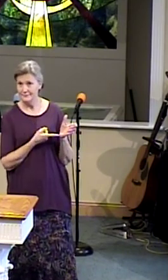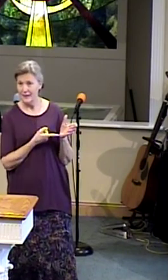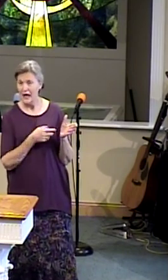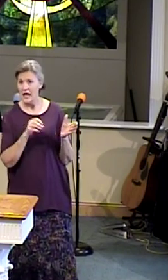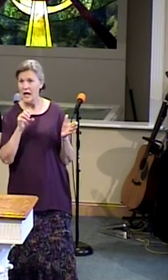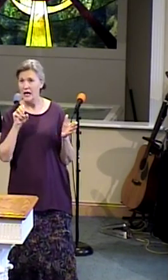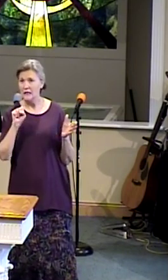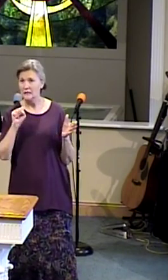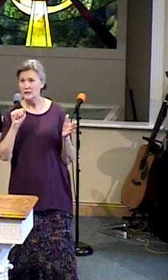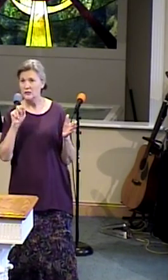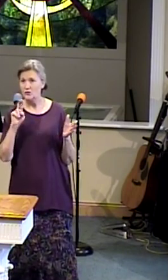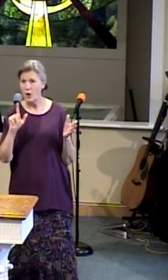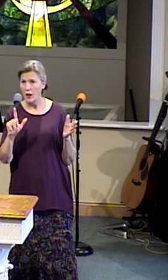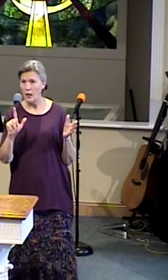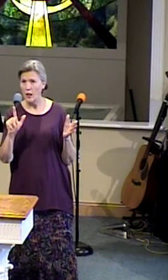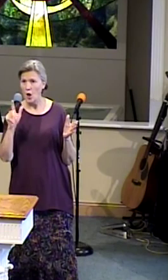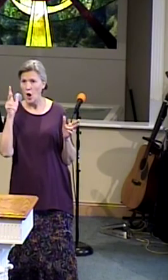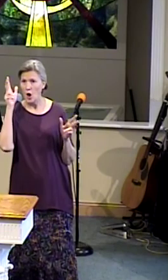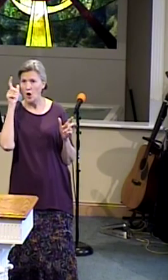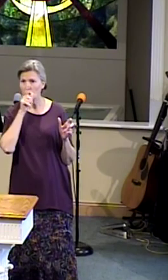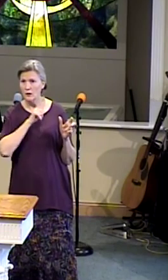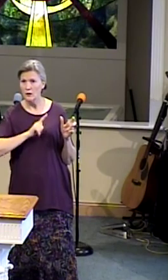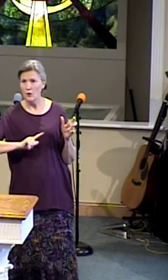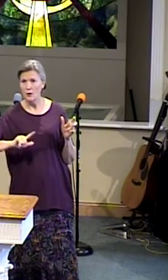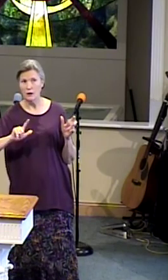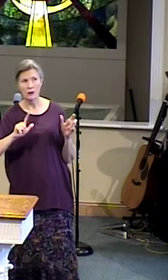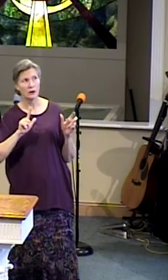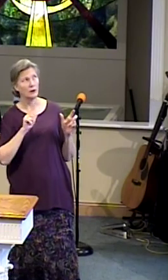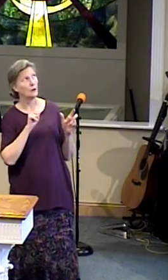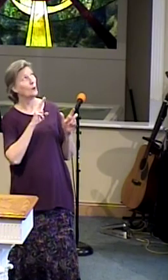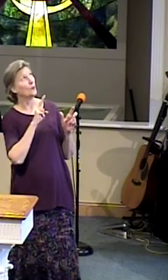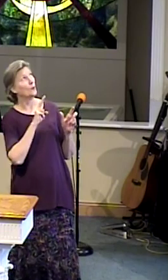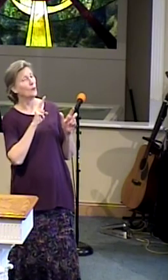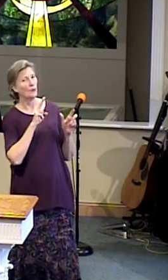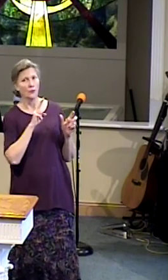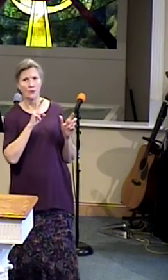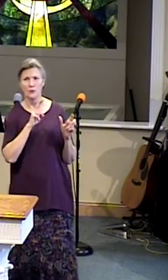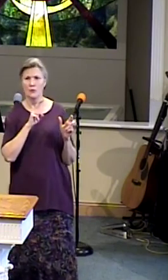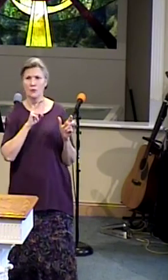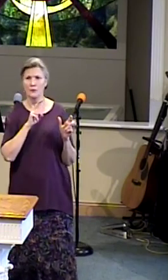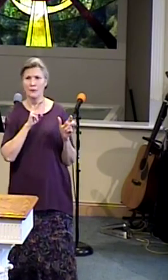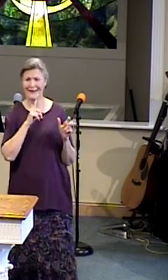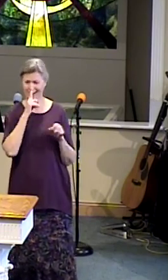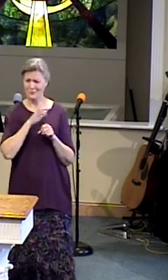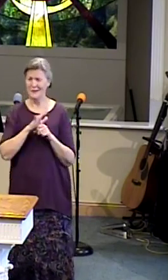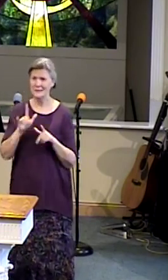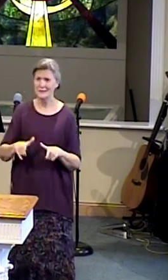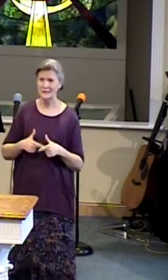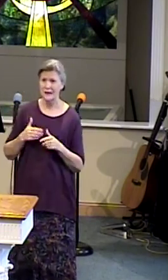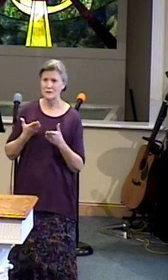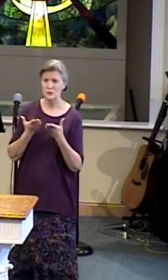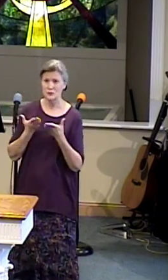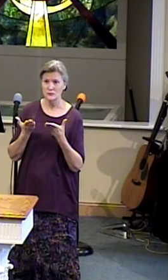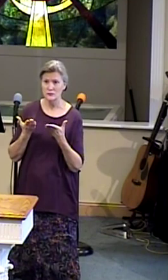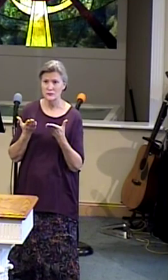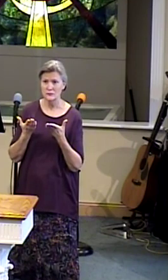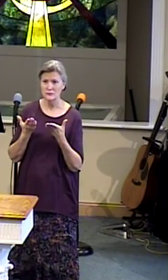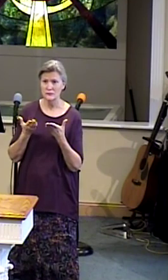Saul heard the Lord, the one whom he's committed his life.